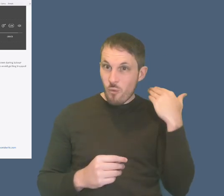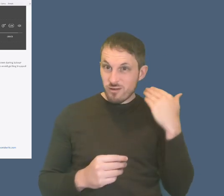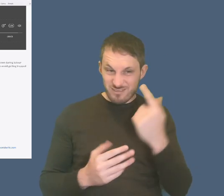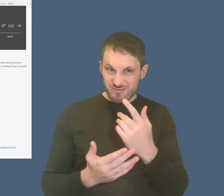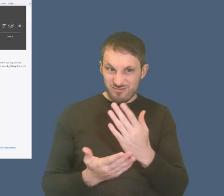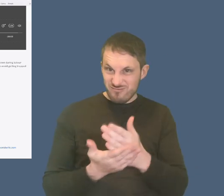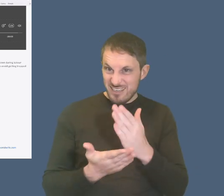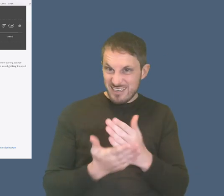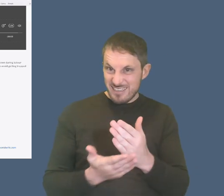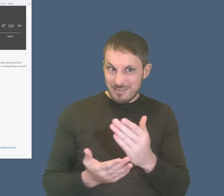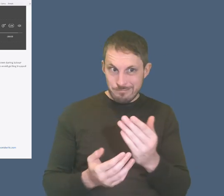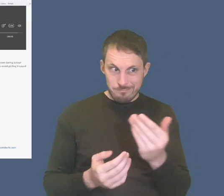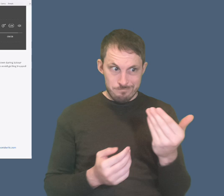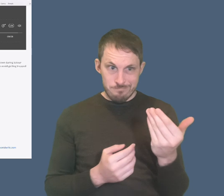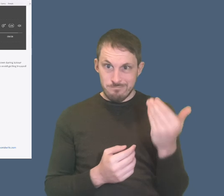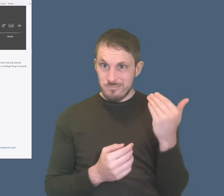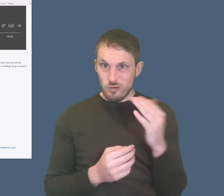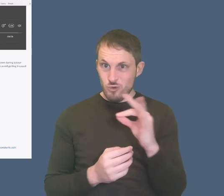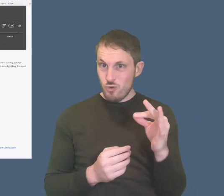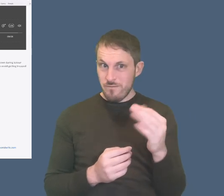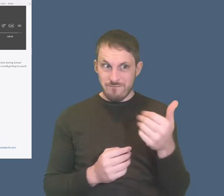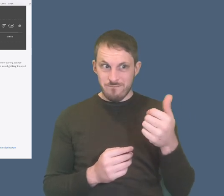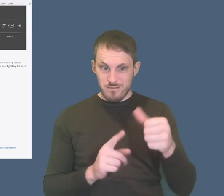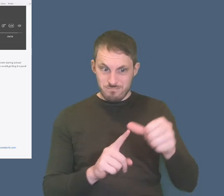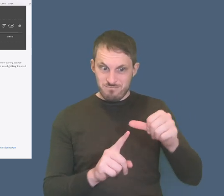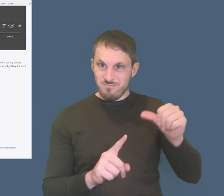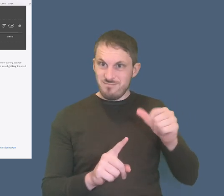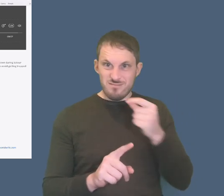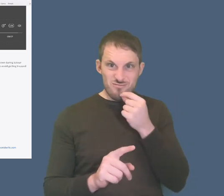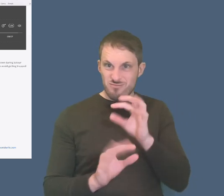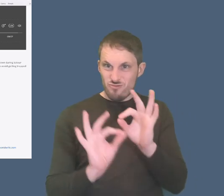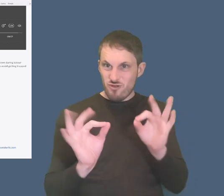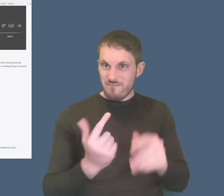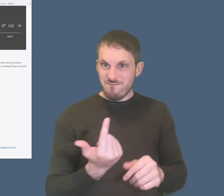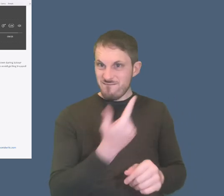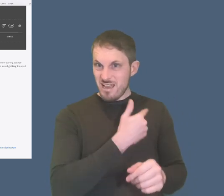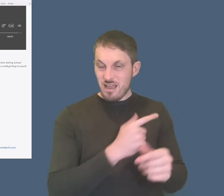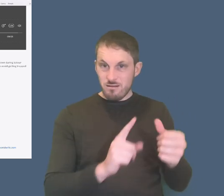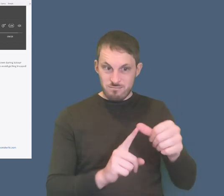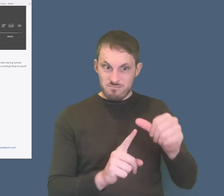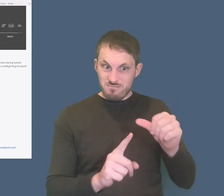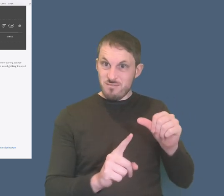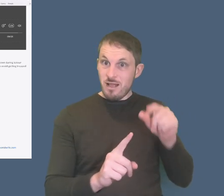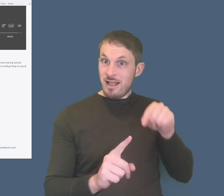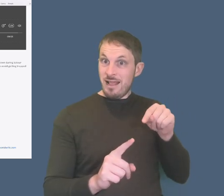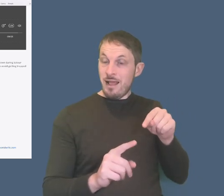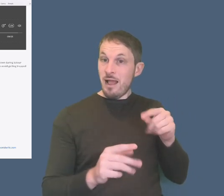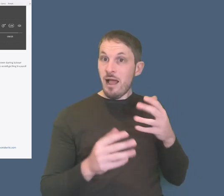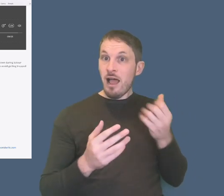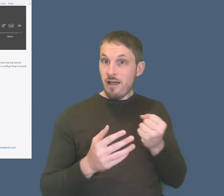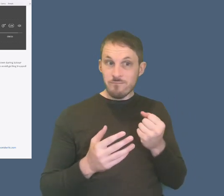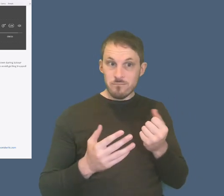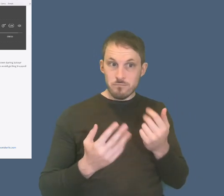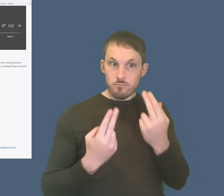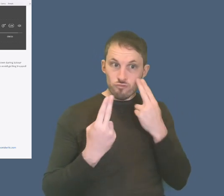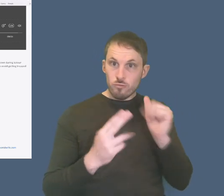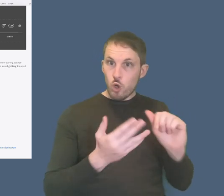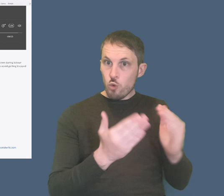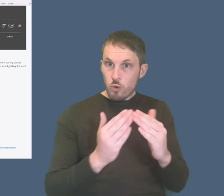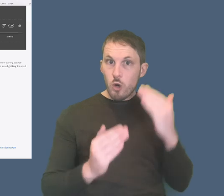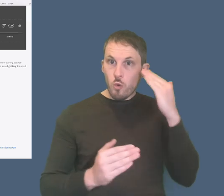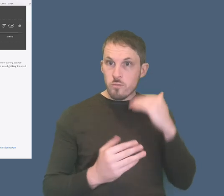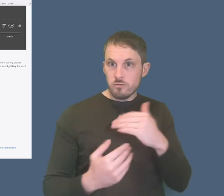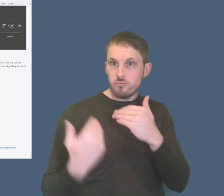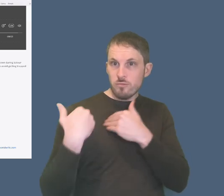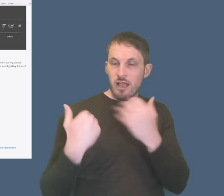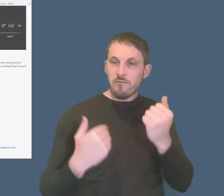distant past, in your not too distant lineage, there was a time where birth was in the hands of women in the community and the wise